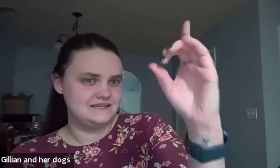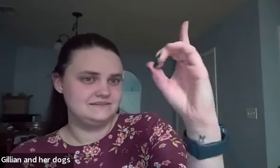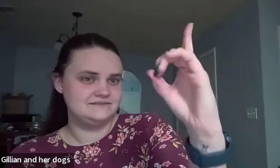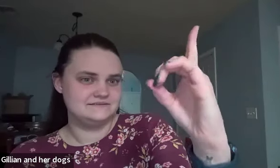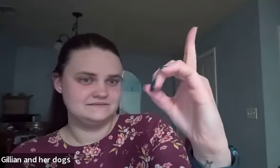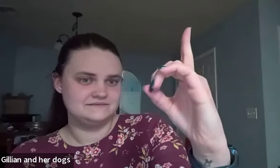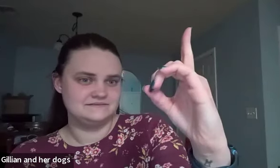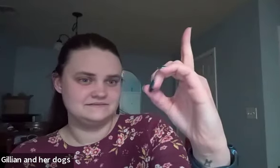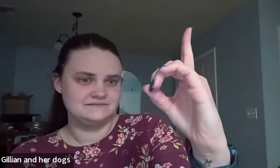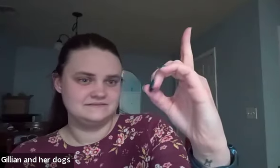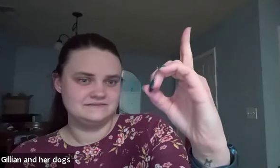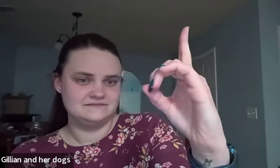D.